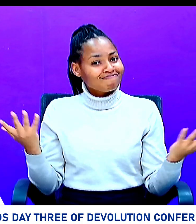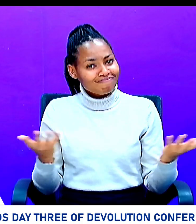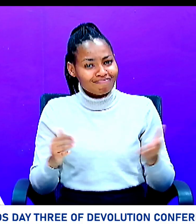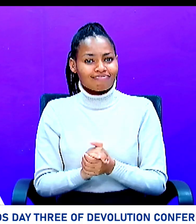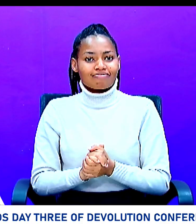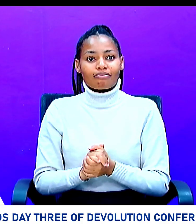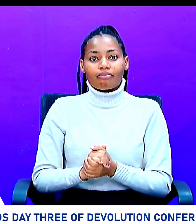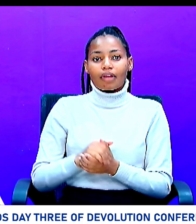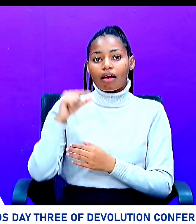On other news,